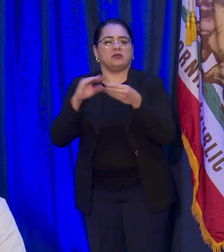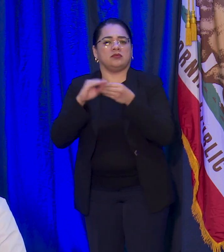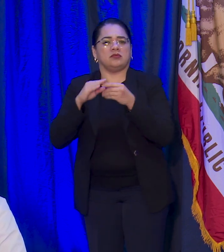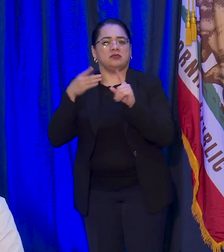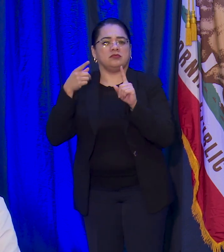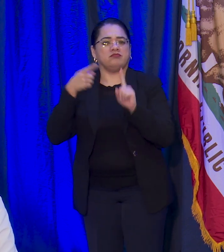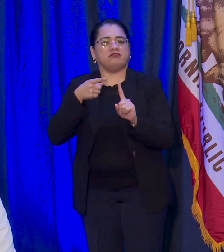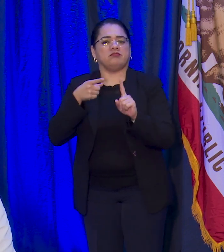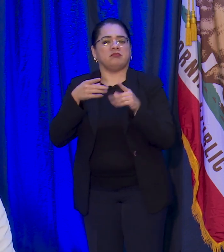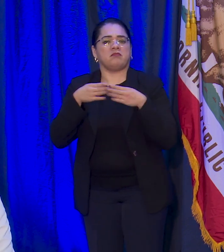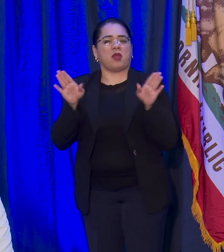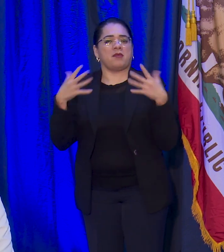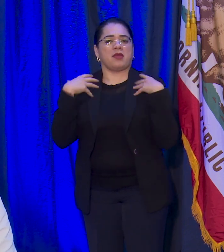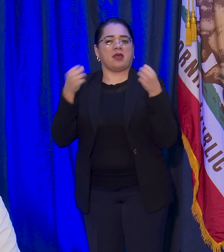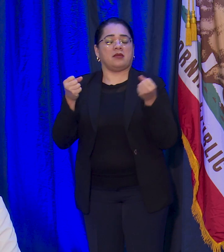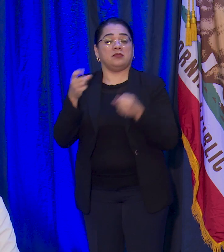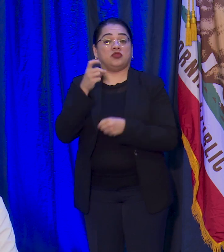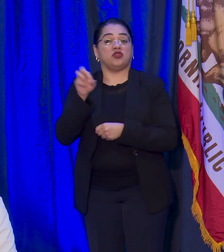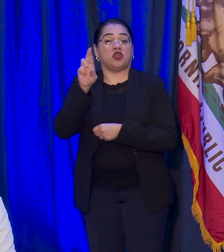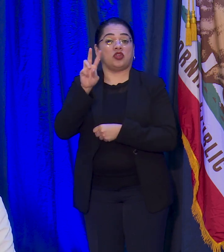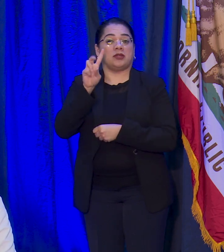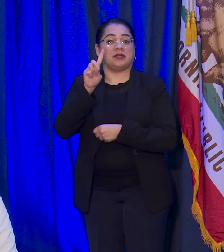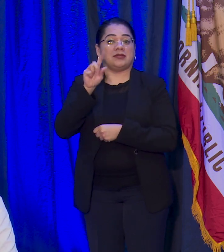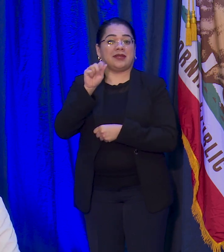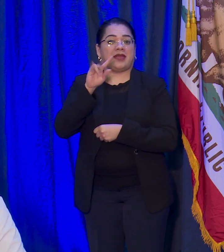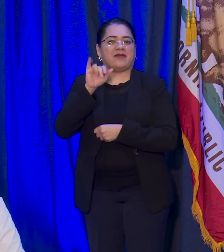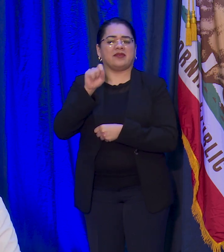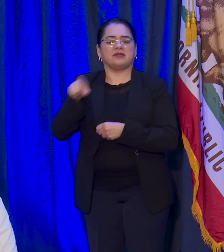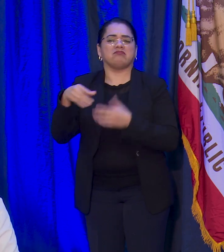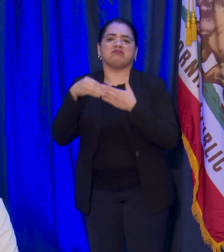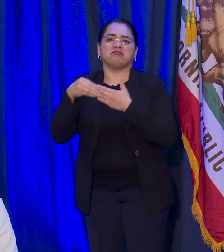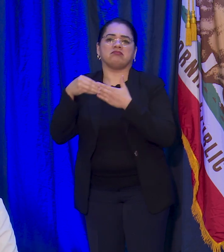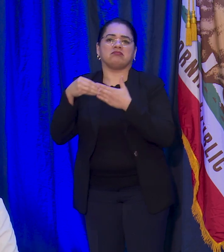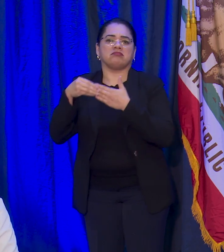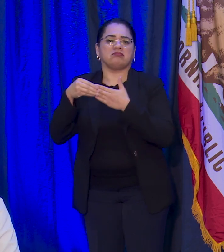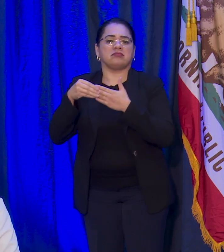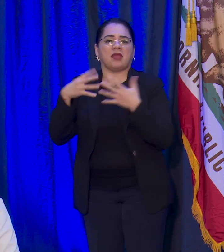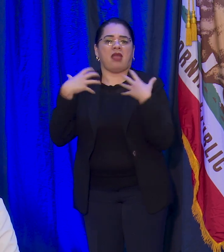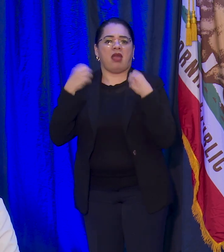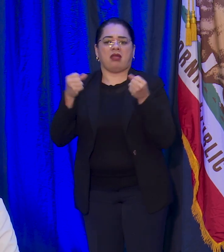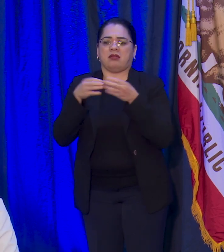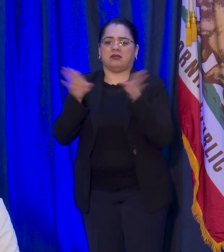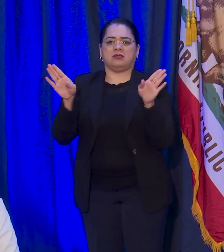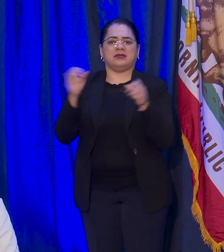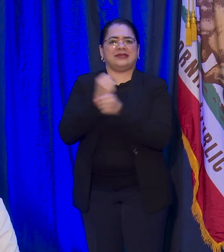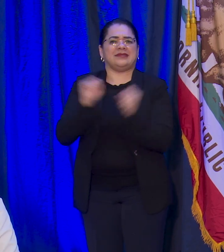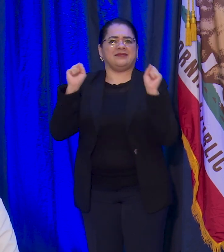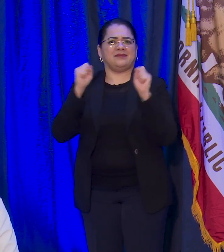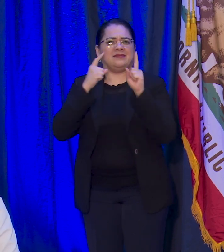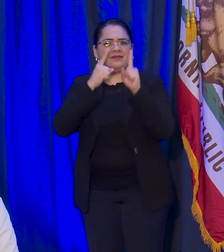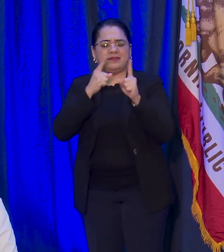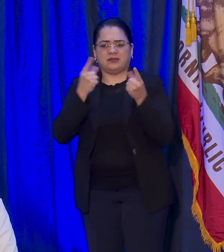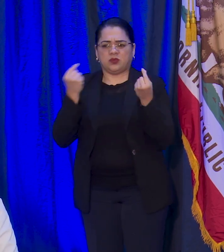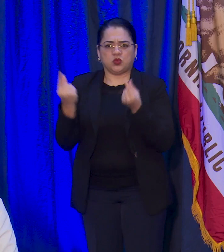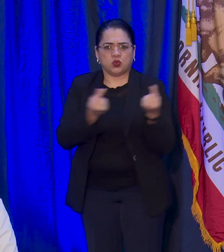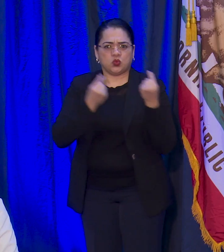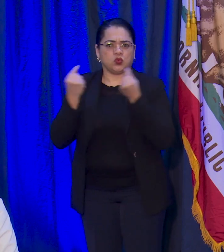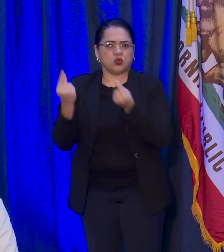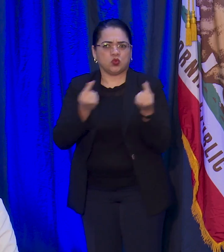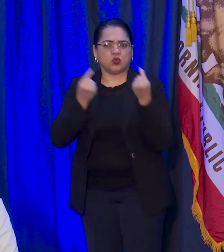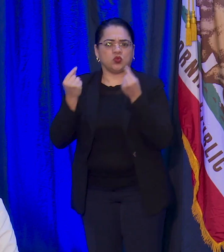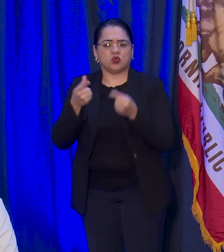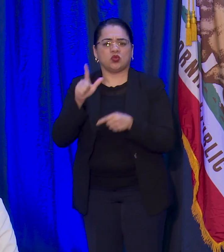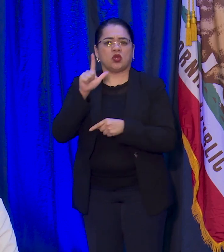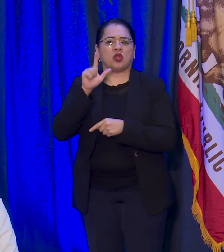health. Dr. Davis is really leading our health efforts here in the city of Long Beach through the Long Beach Health